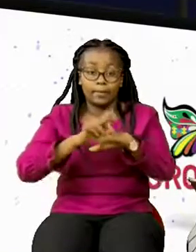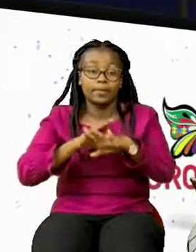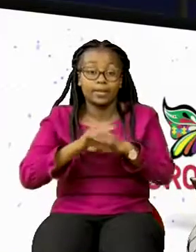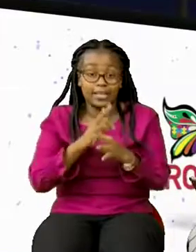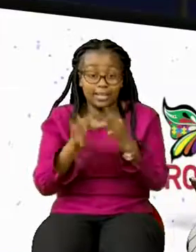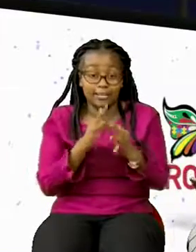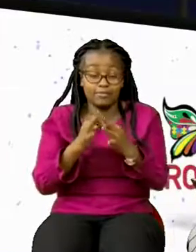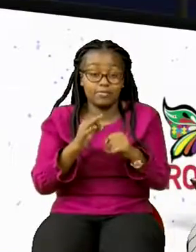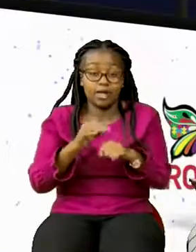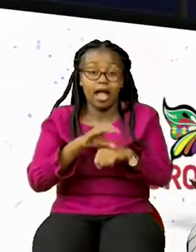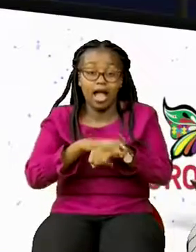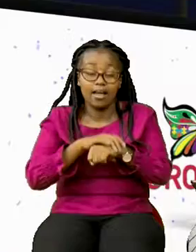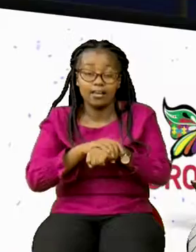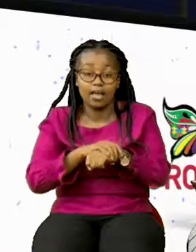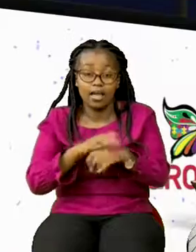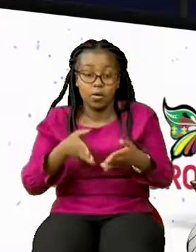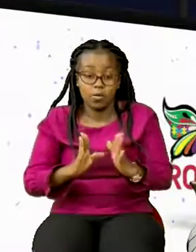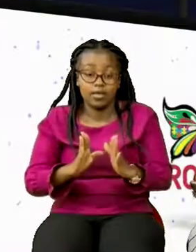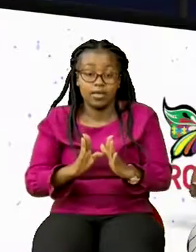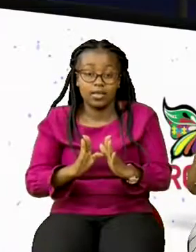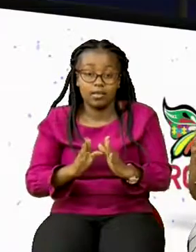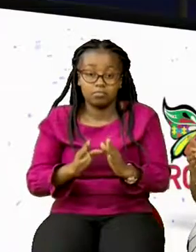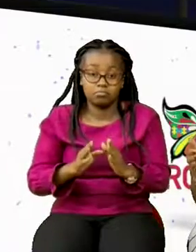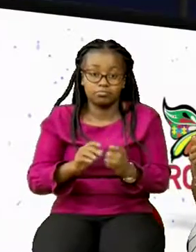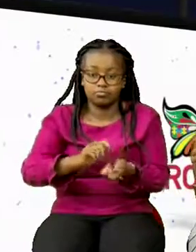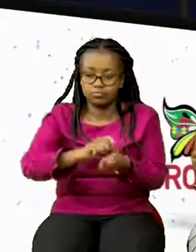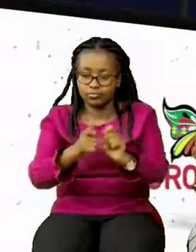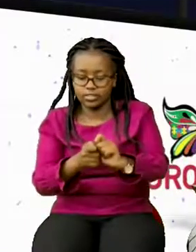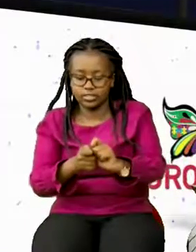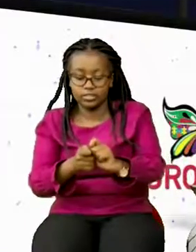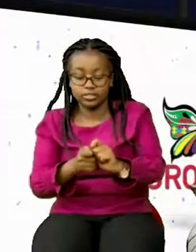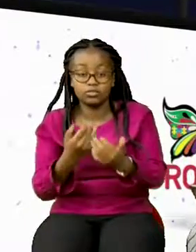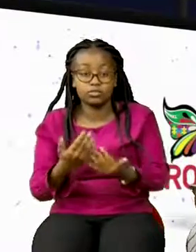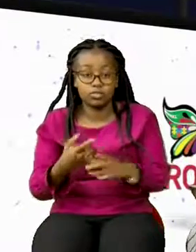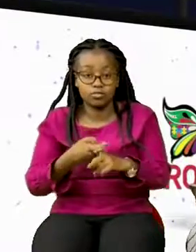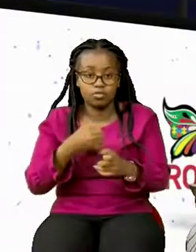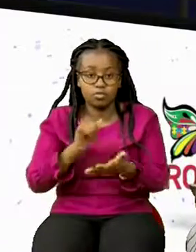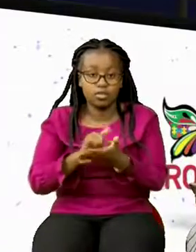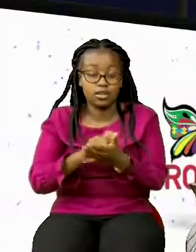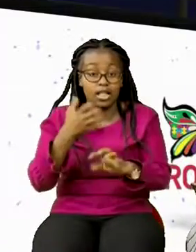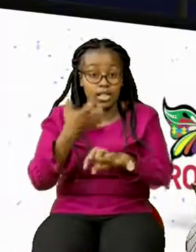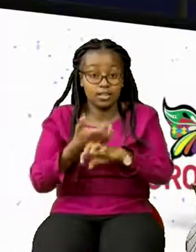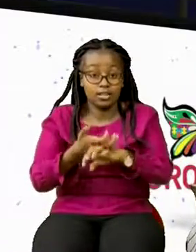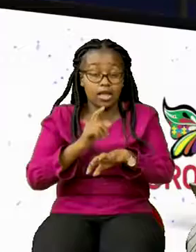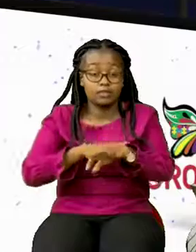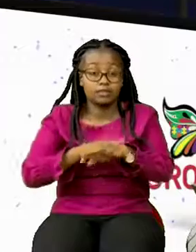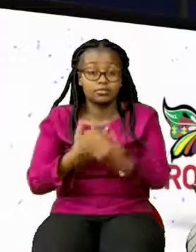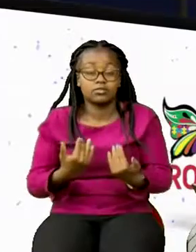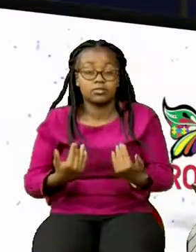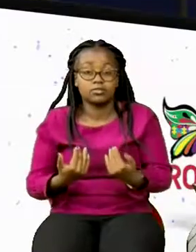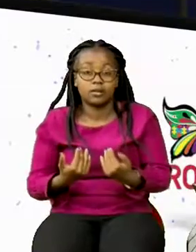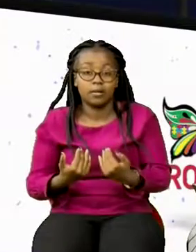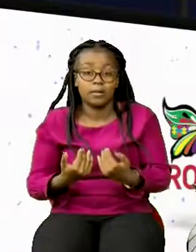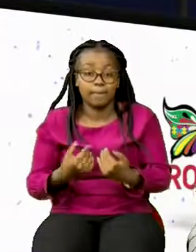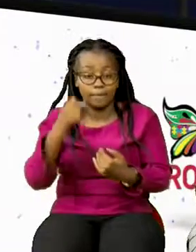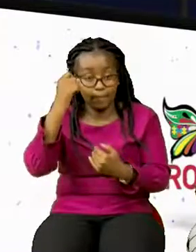you find a way of diverting a child from that. But one of the hardest ones is when the child is a perfectionist